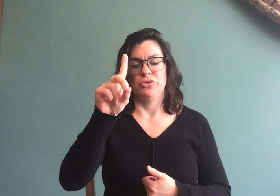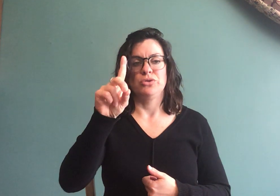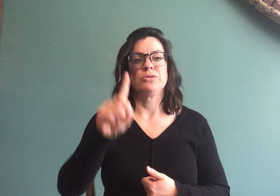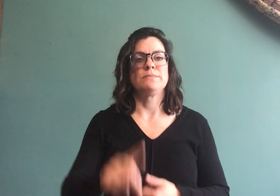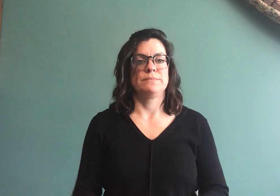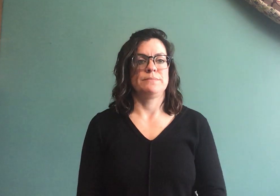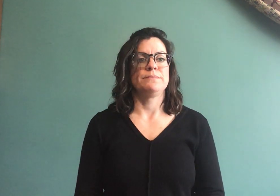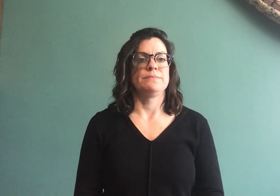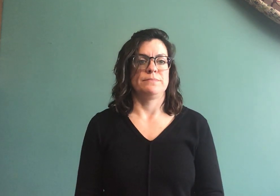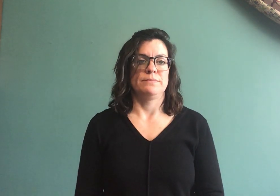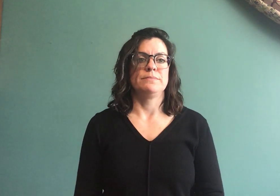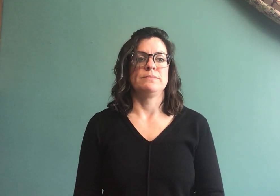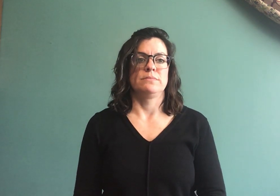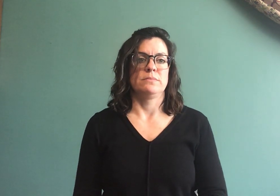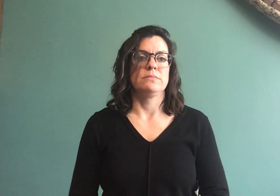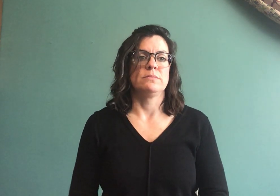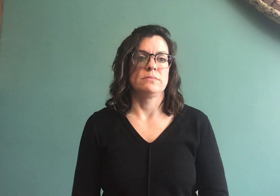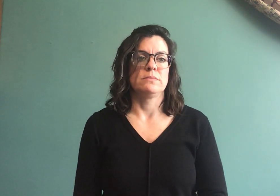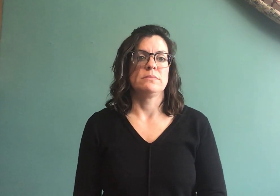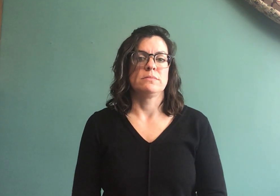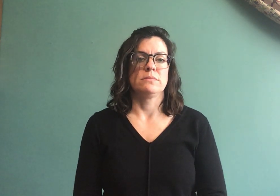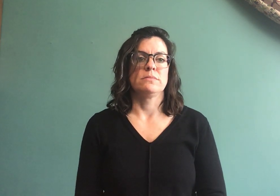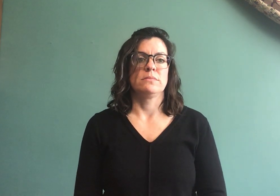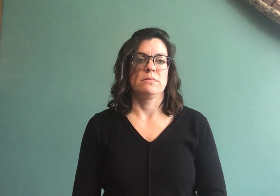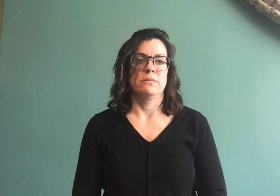I've said this